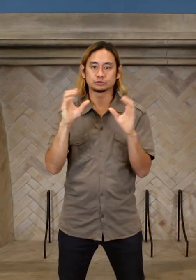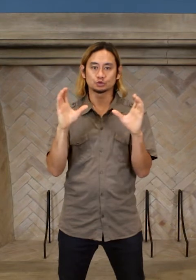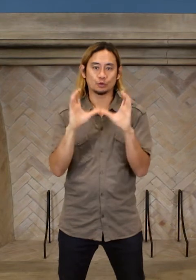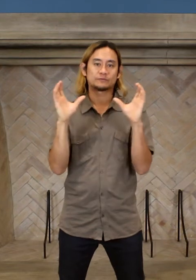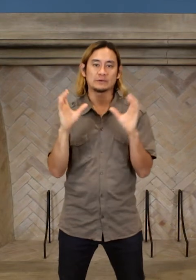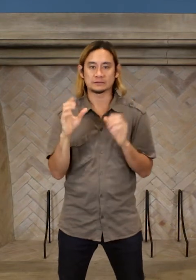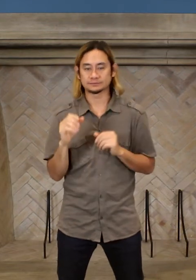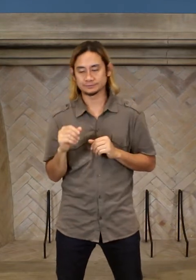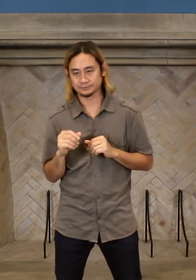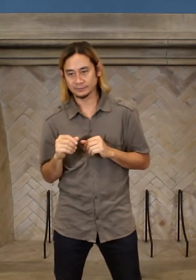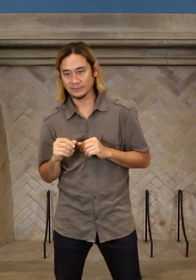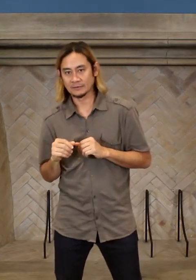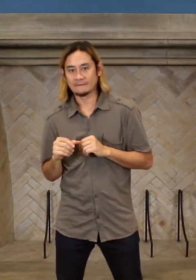with my accounting certification.